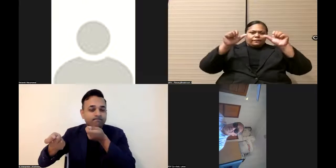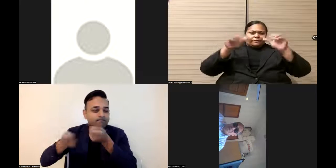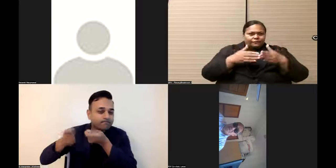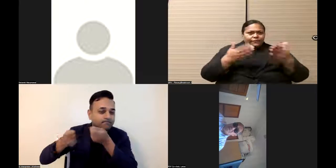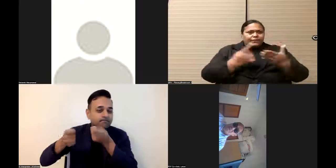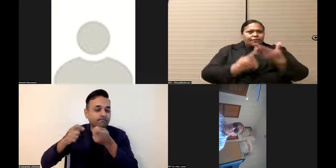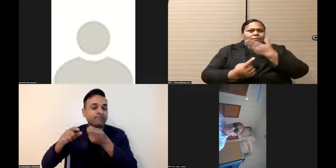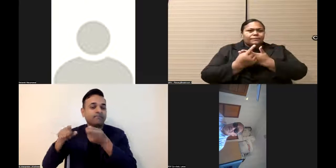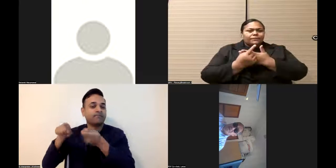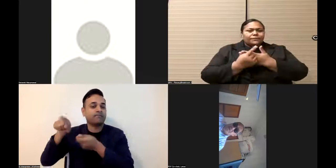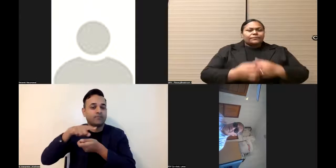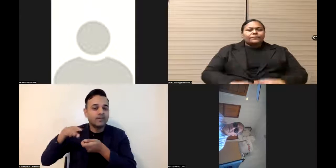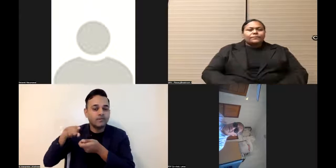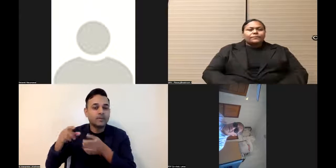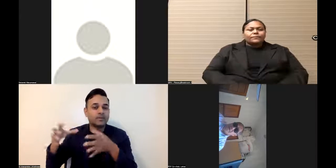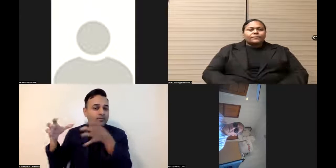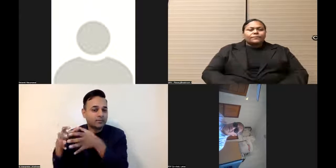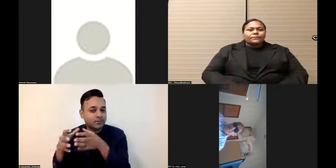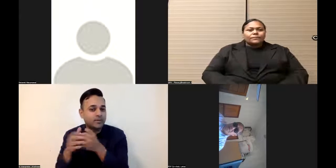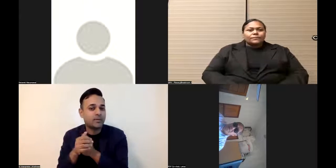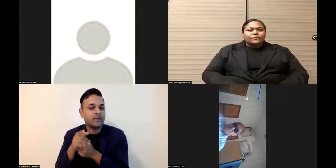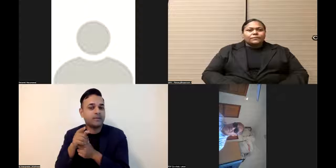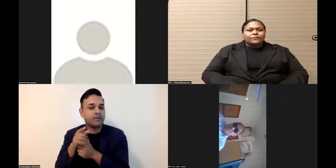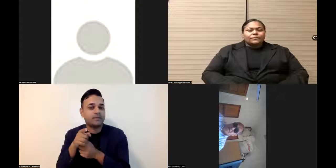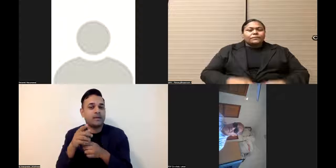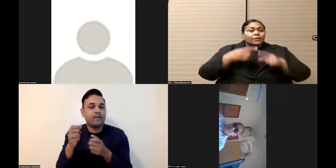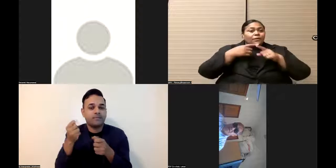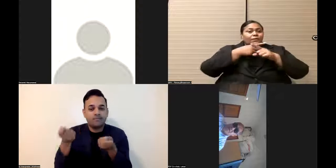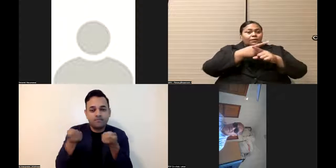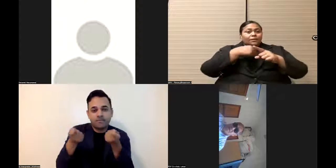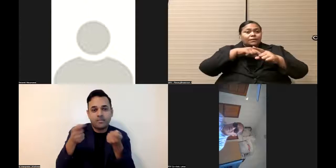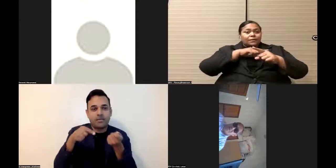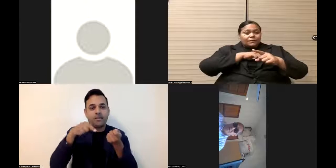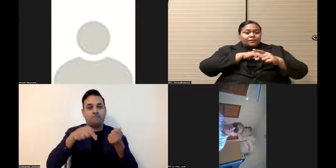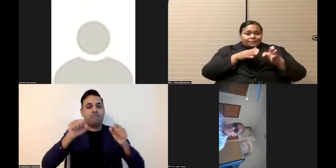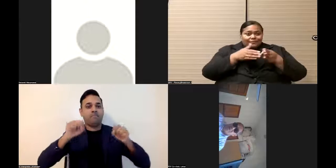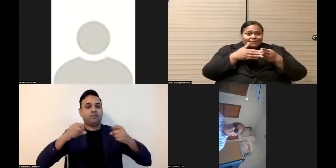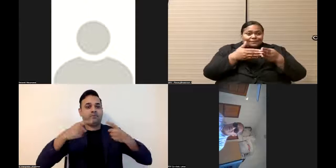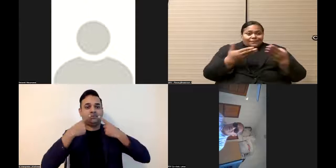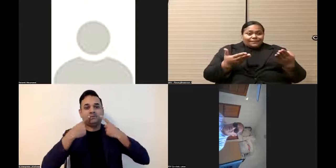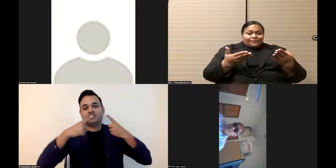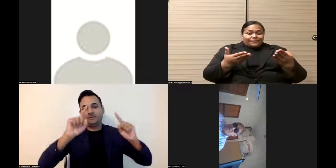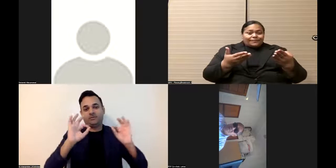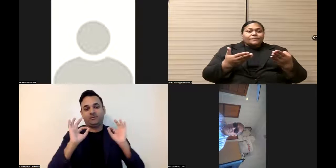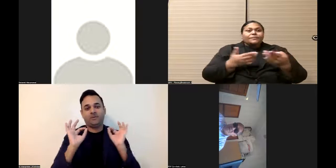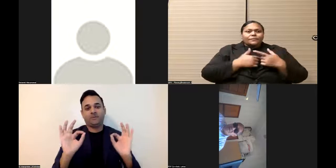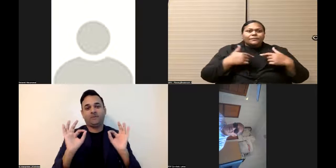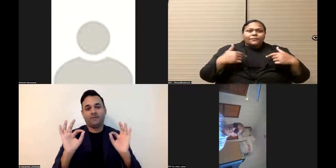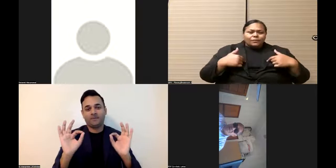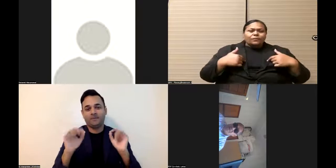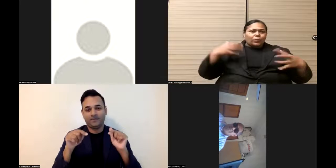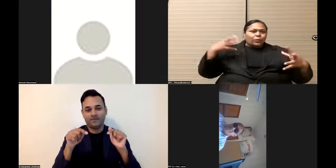through to this point where we have an outcome statement which will go forward to the